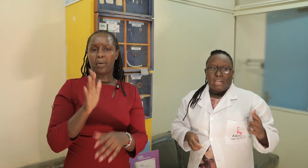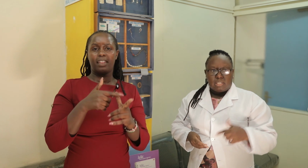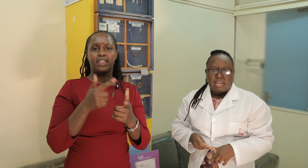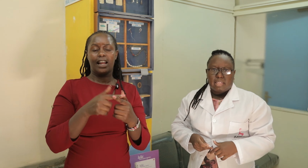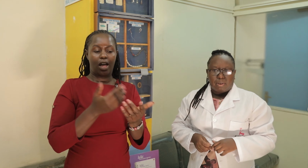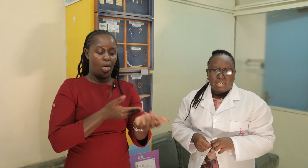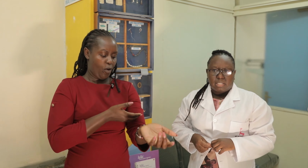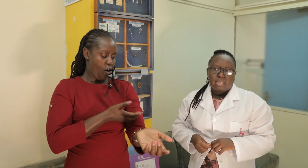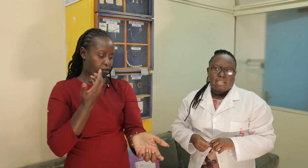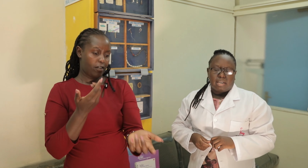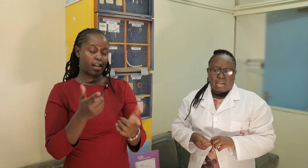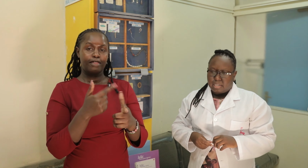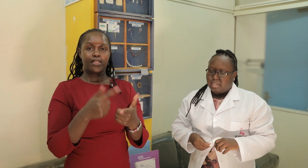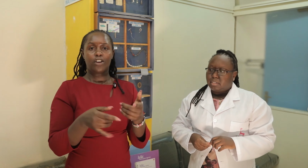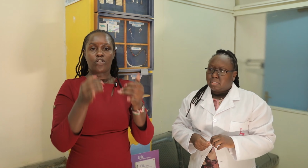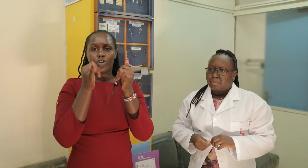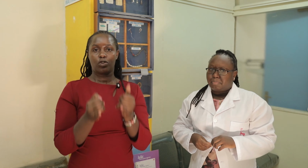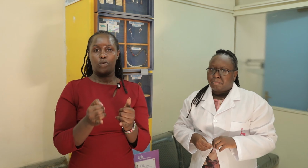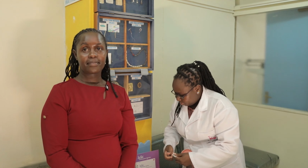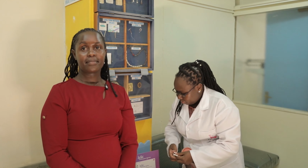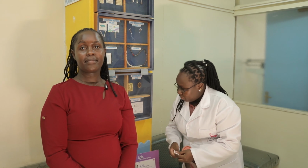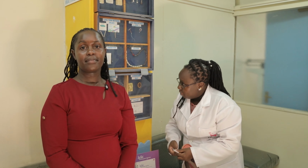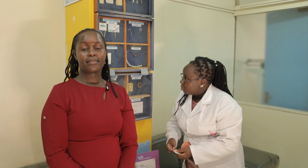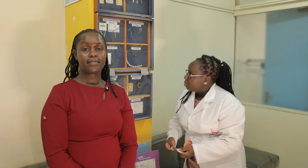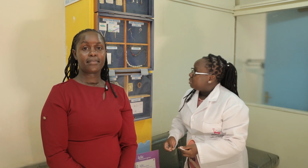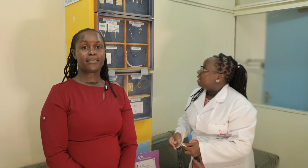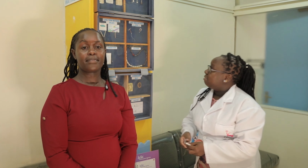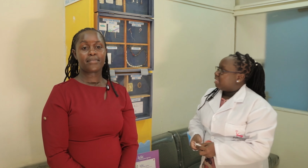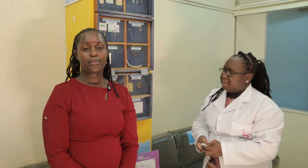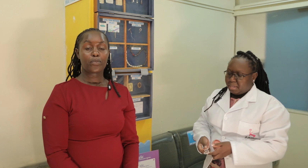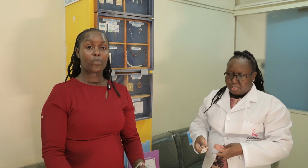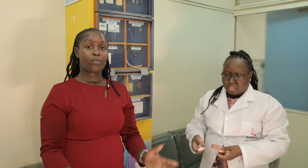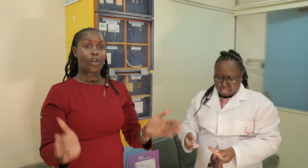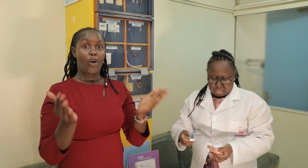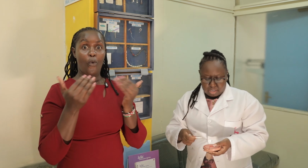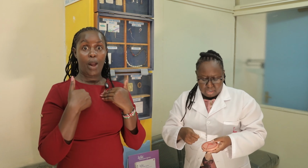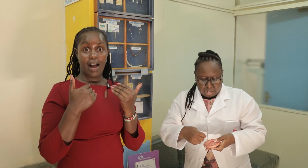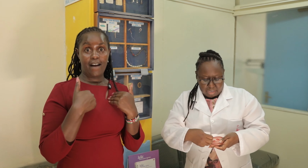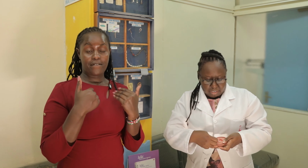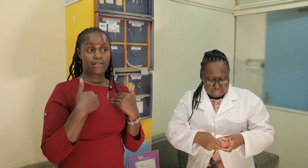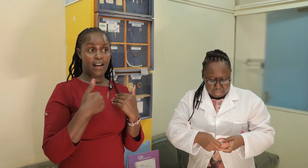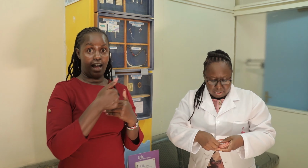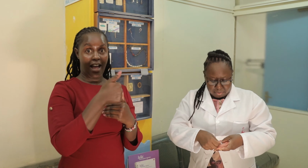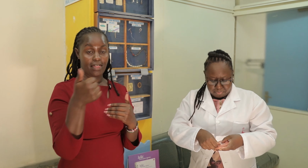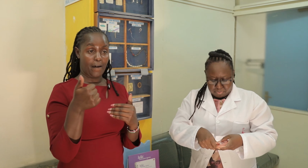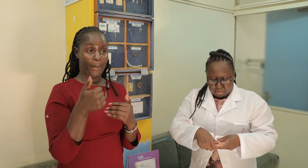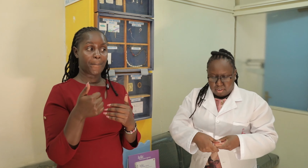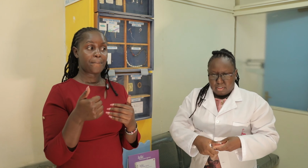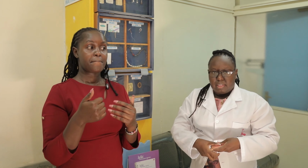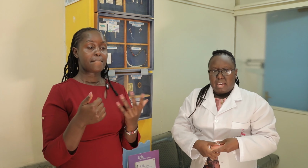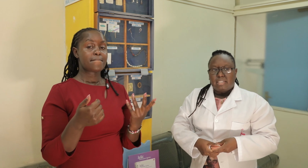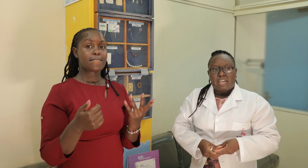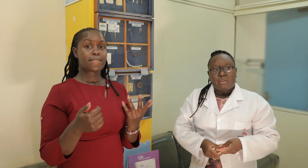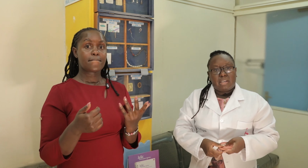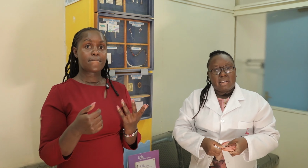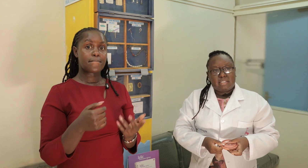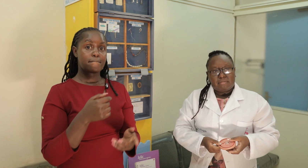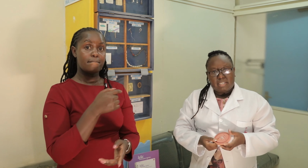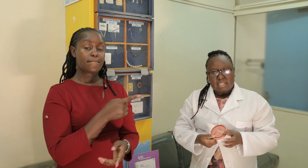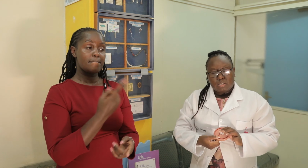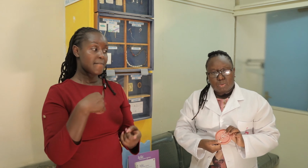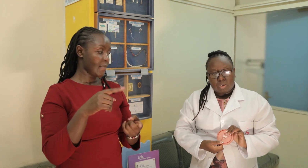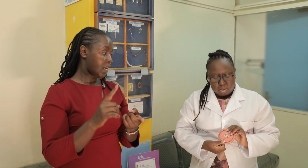then you get another one inserted again. So we have other methods like the